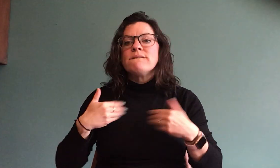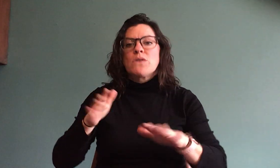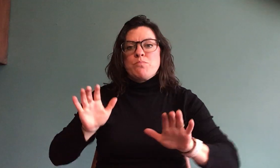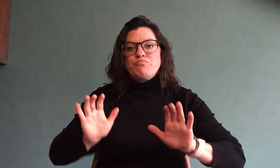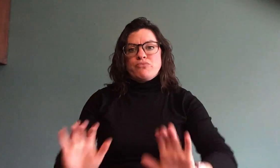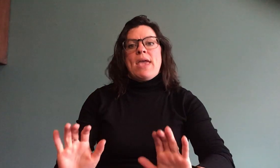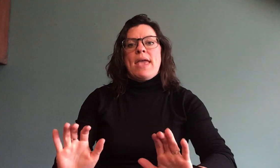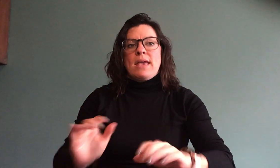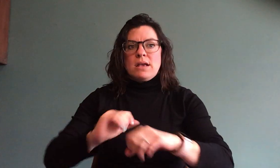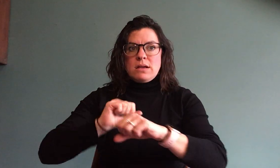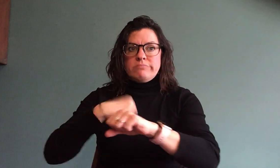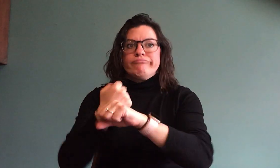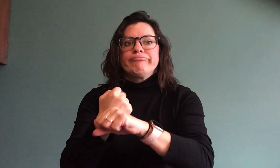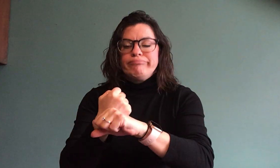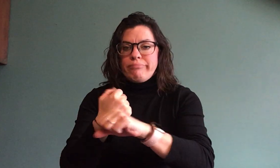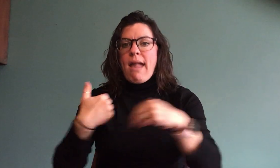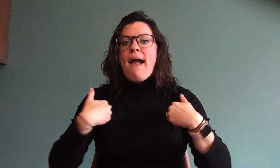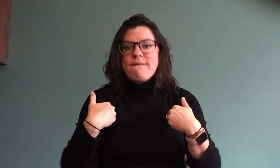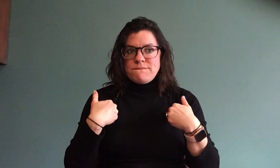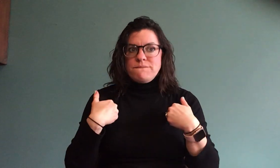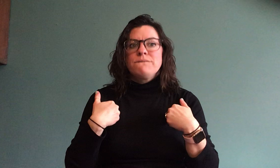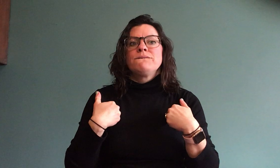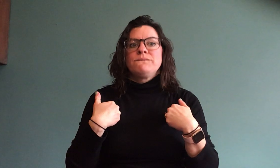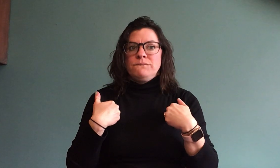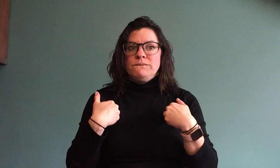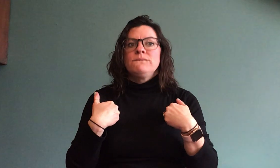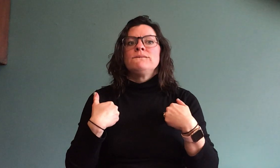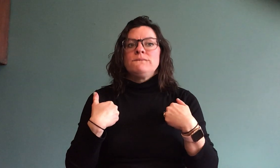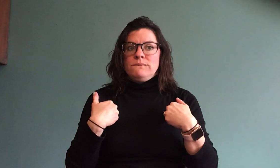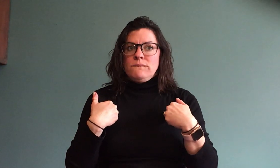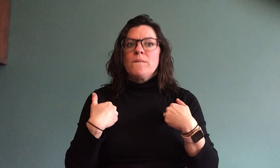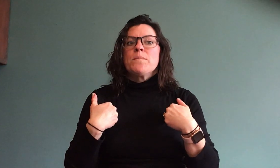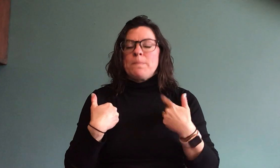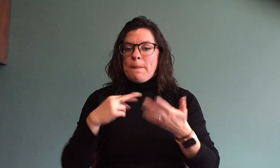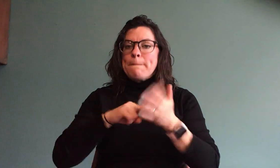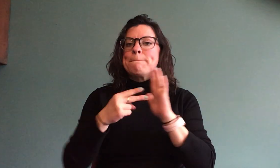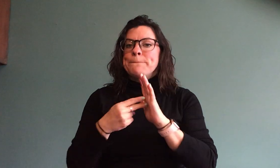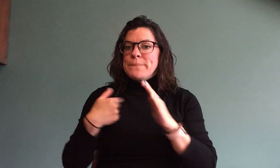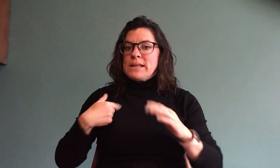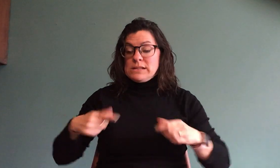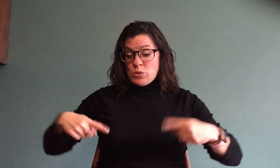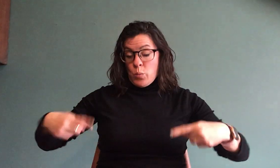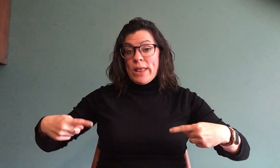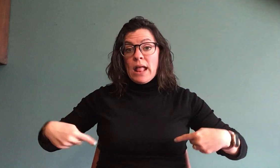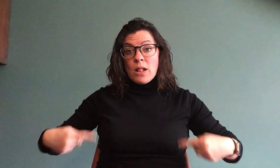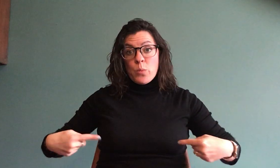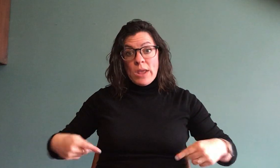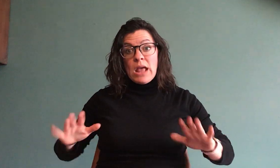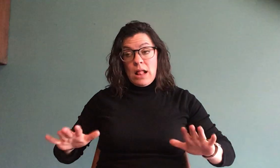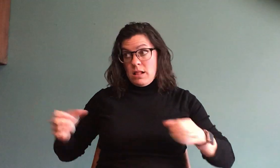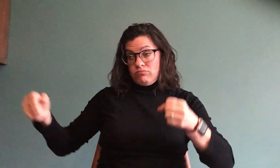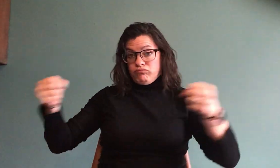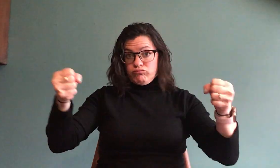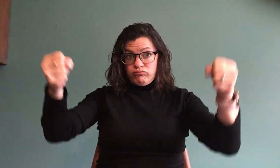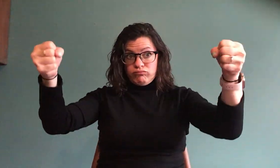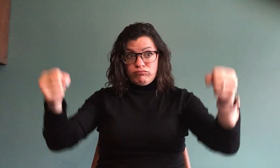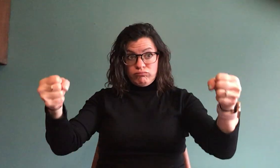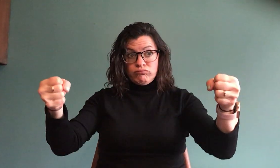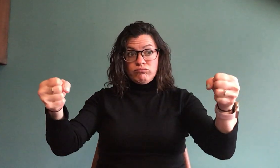doesn't move on. Okay, so any scaffold that is assembled on a job site should be tagged. These tags indicate whether a